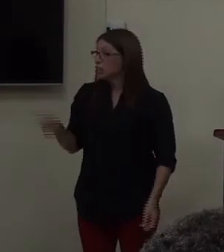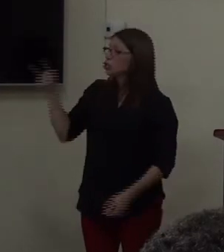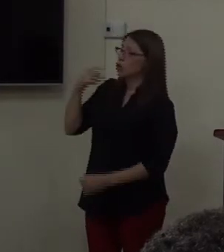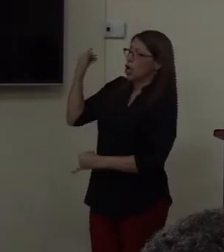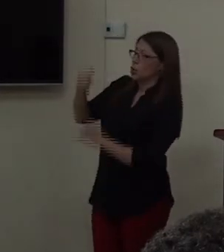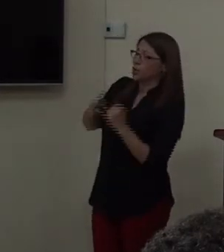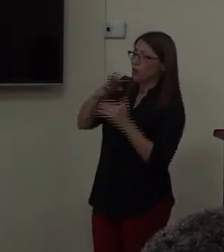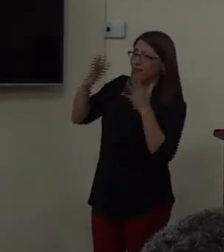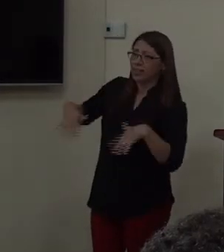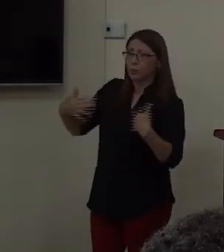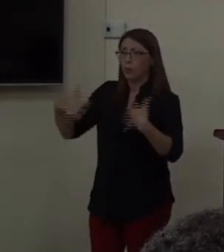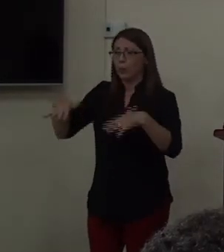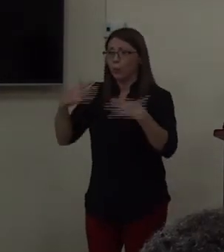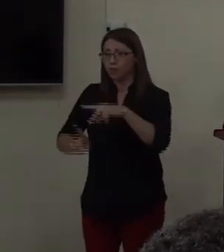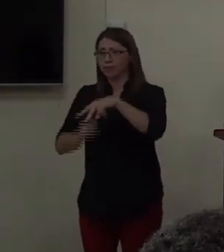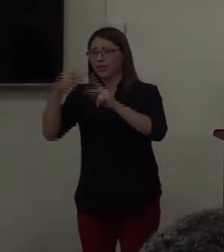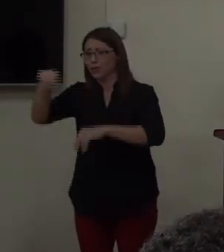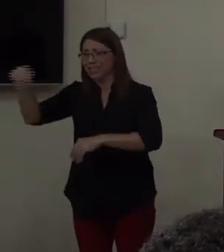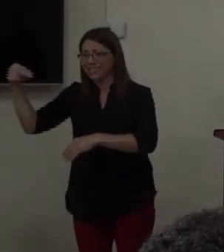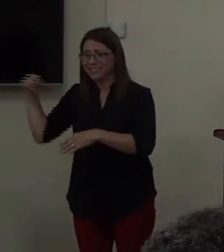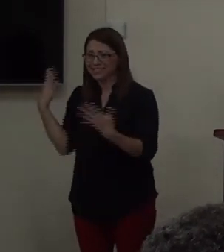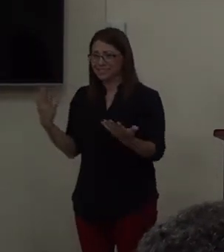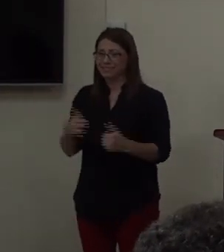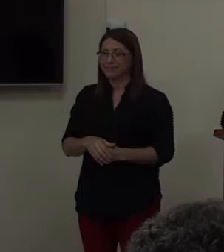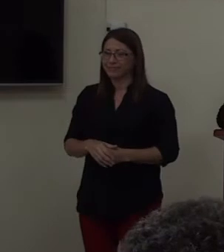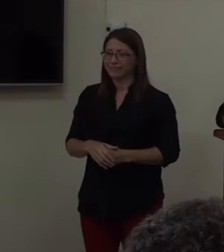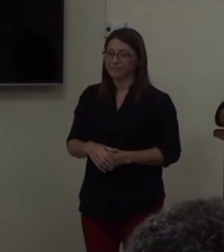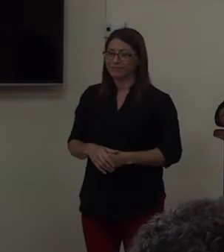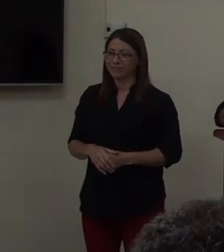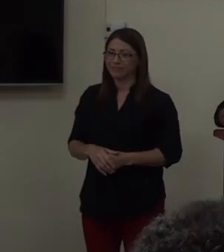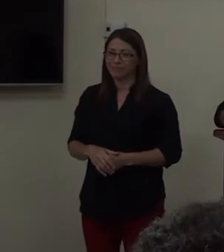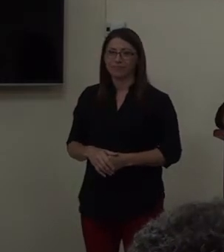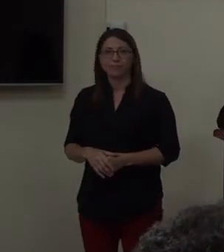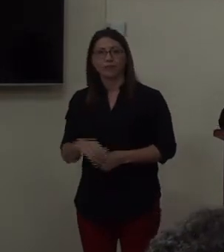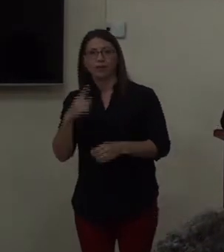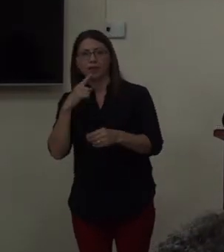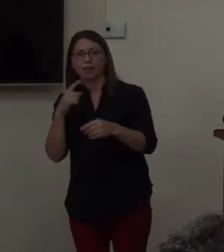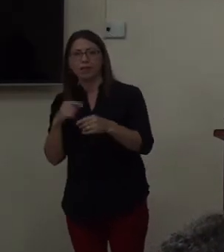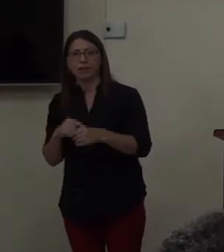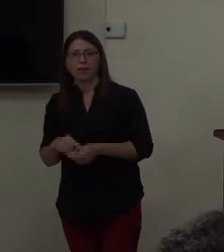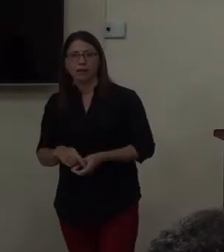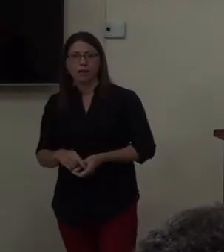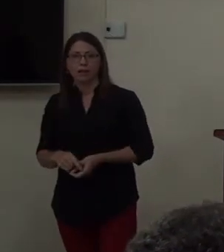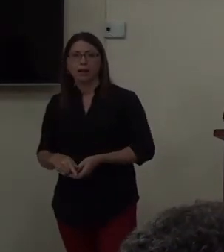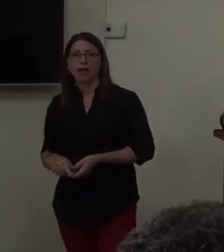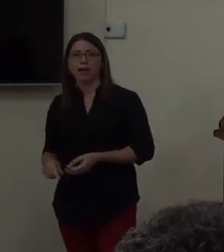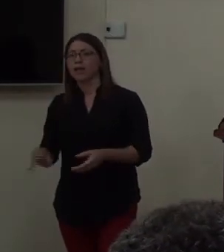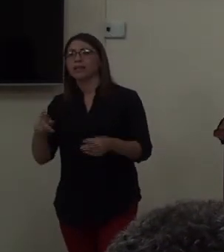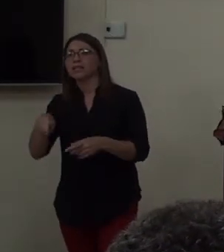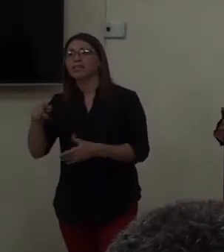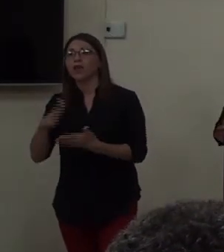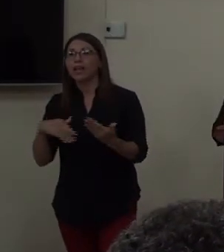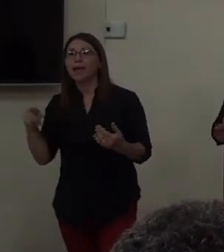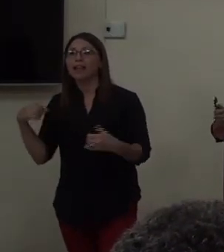a uno que sale en las noticias de todo lado. Thanks for that. I have two questions. First, you say that